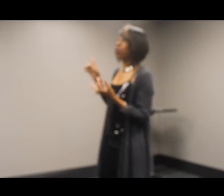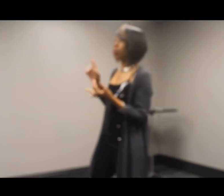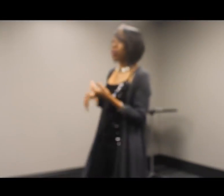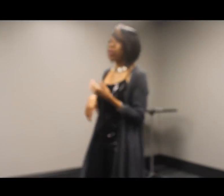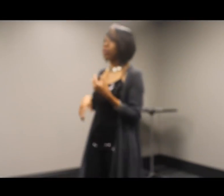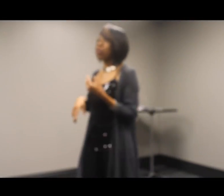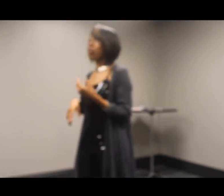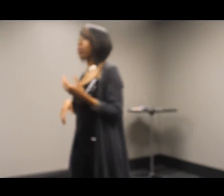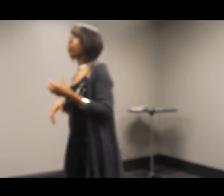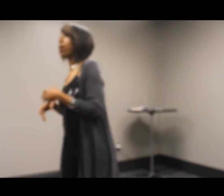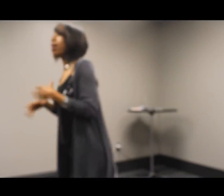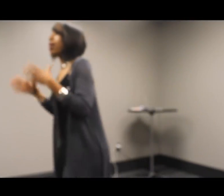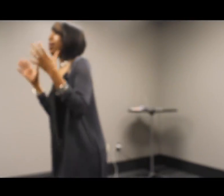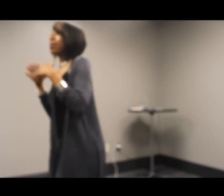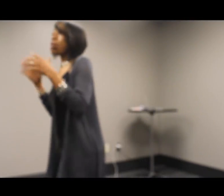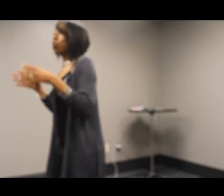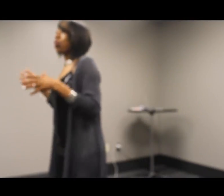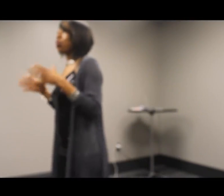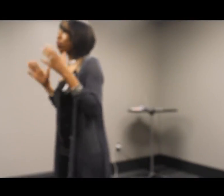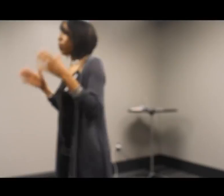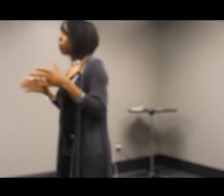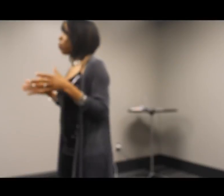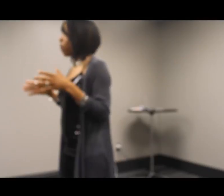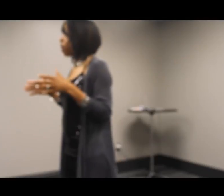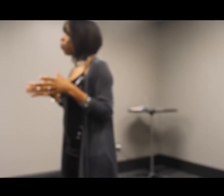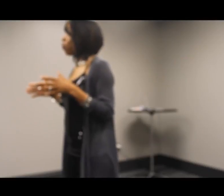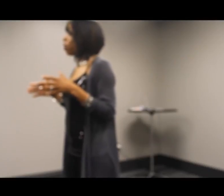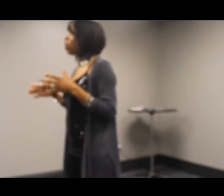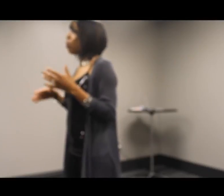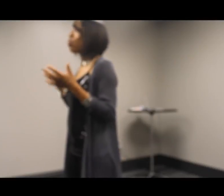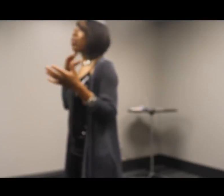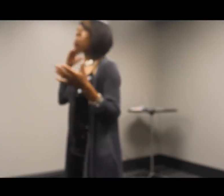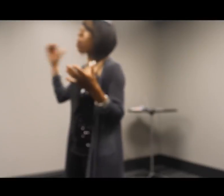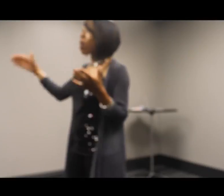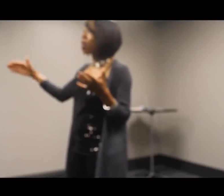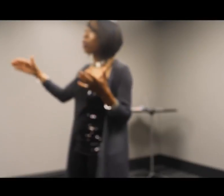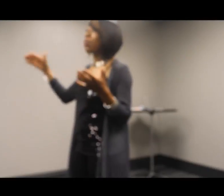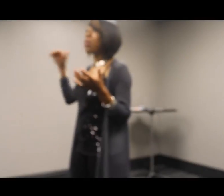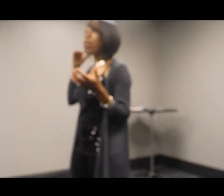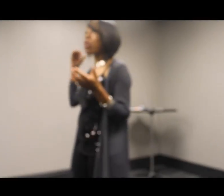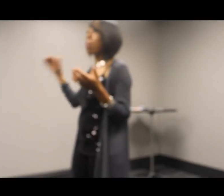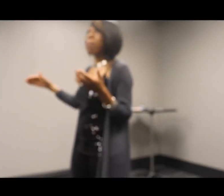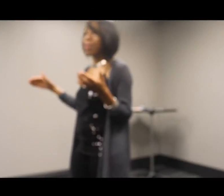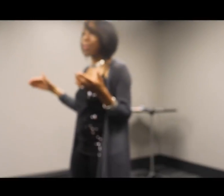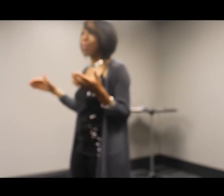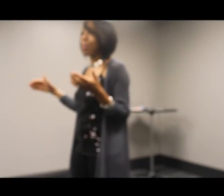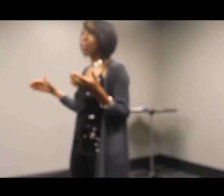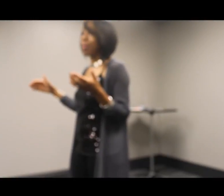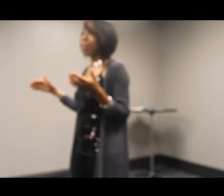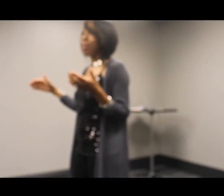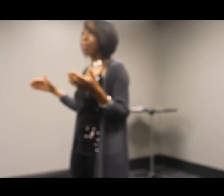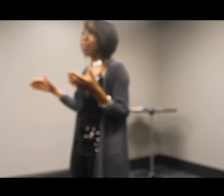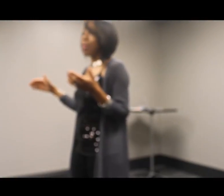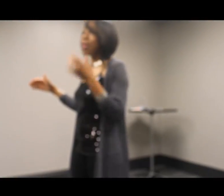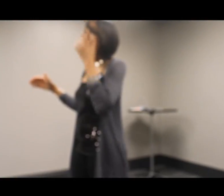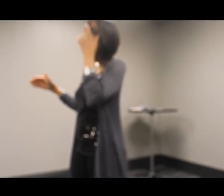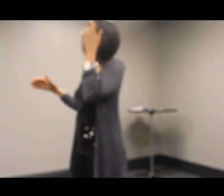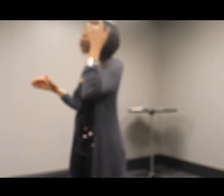you were at such restaurant. That's not what you use your Facebook page for. Mm-hmm. You use it to market yourself and your business. Mm-hmm. It's people who